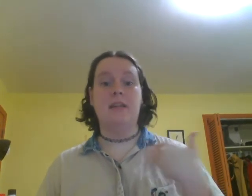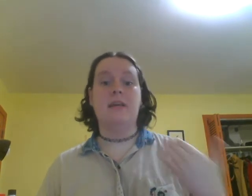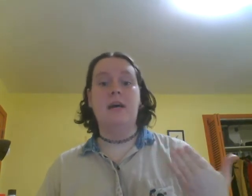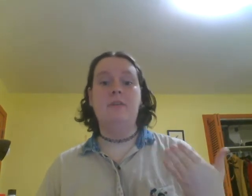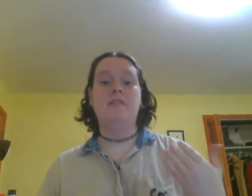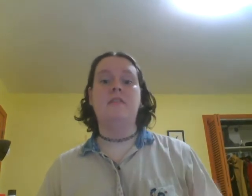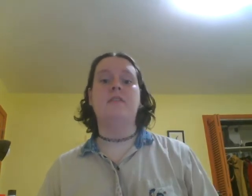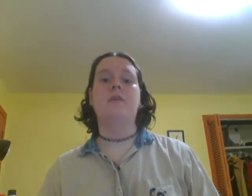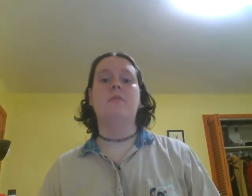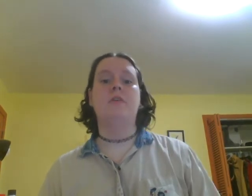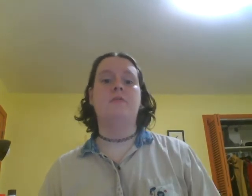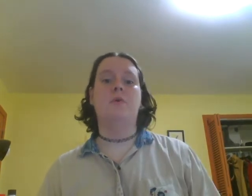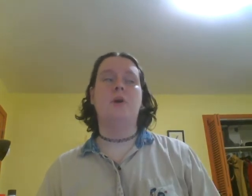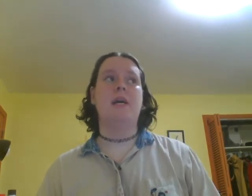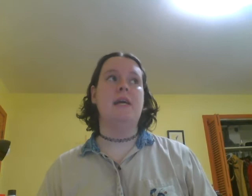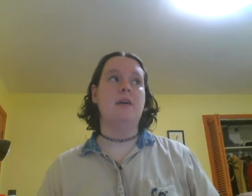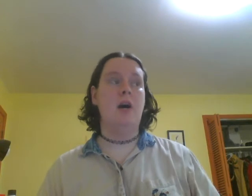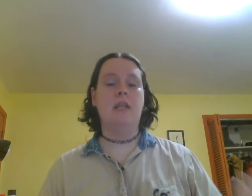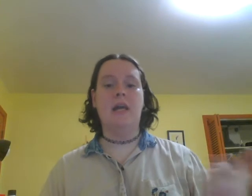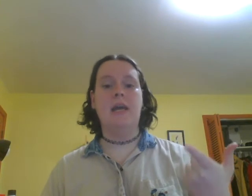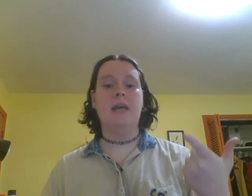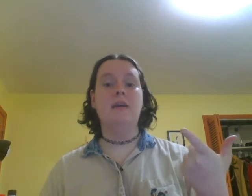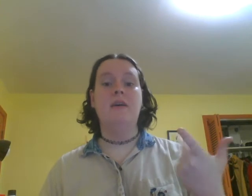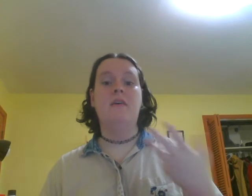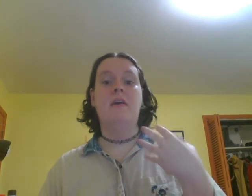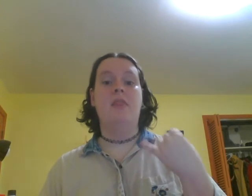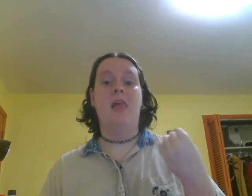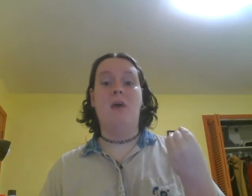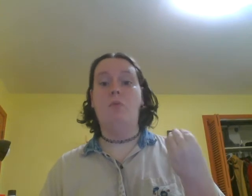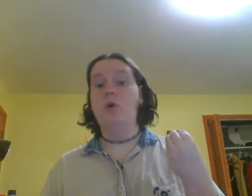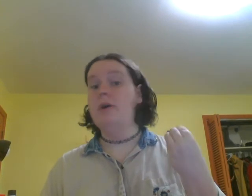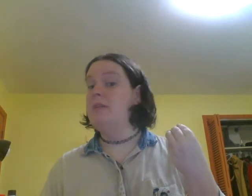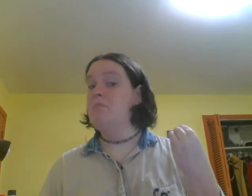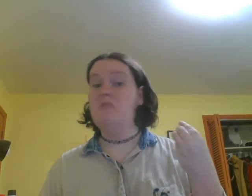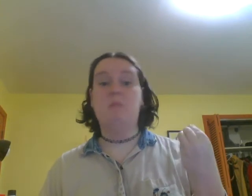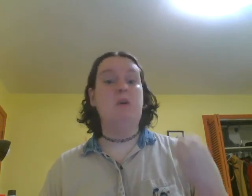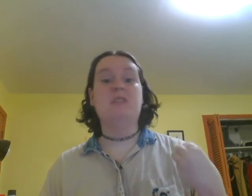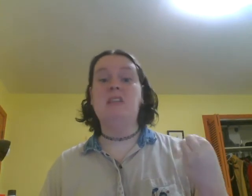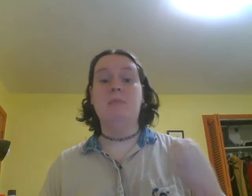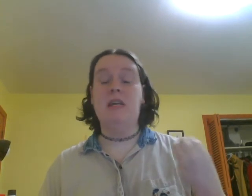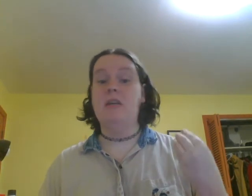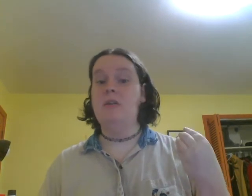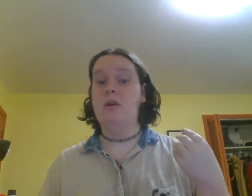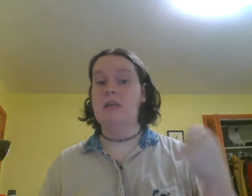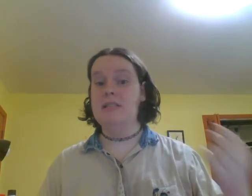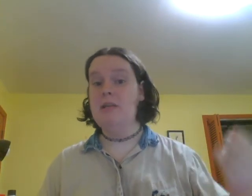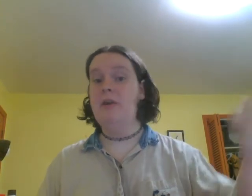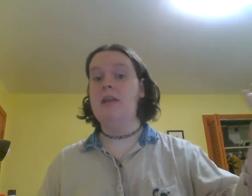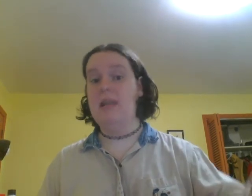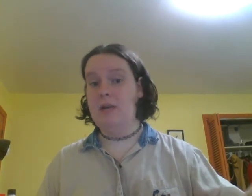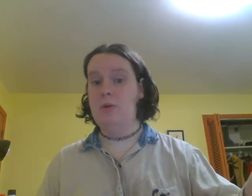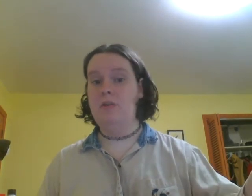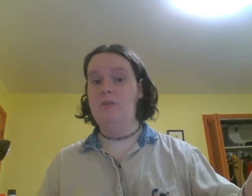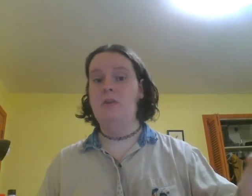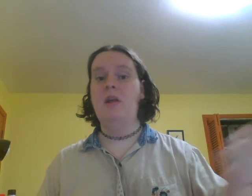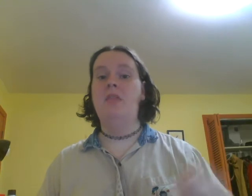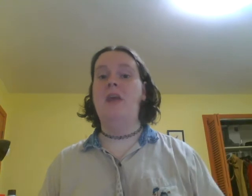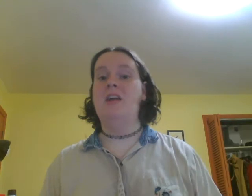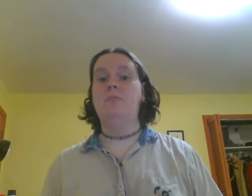accounting system for a Conlang that would supposedly be an auxiliary language that could